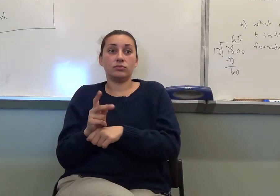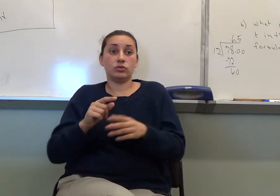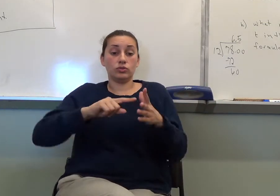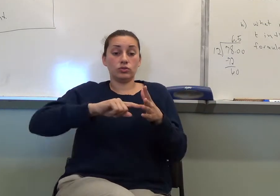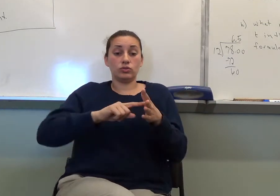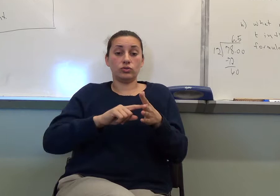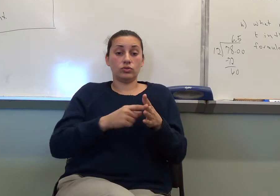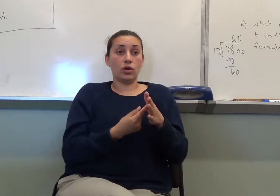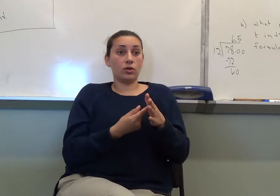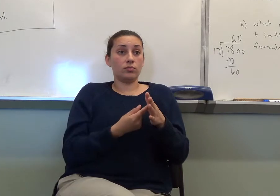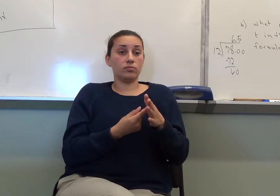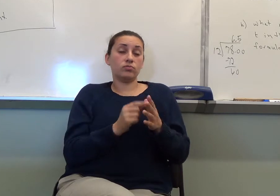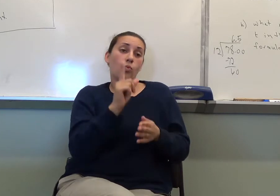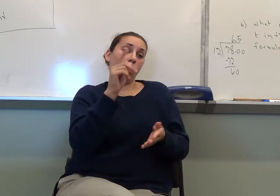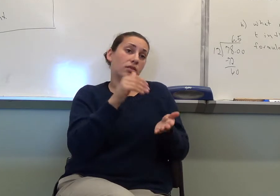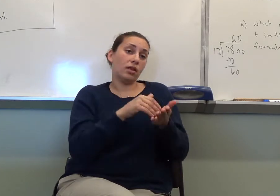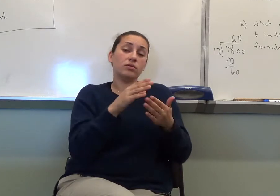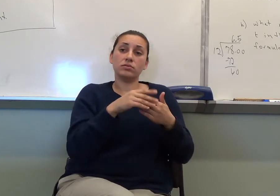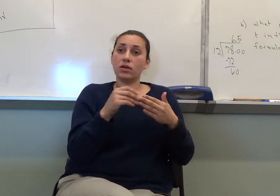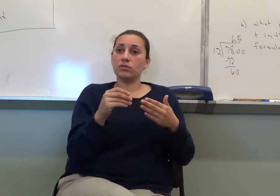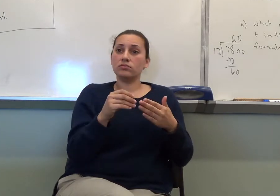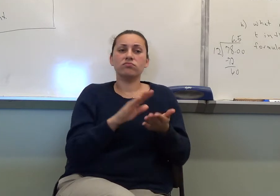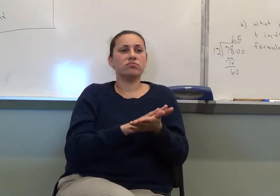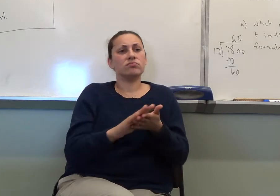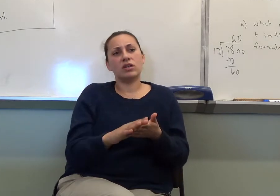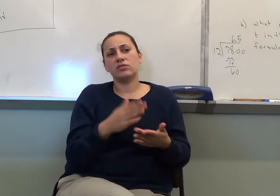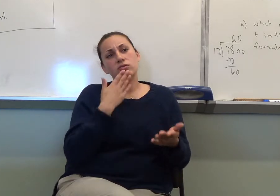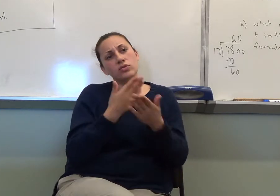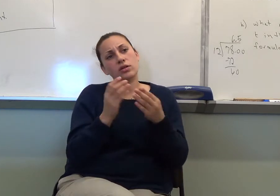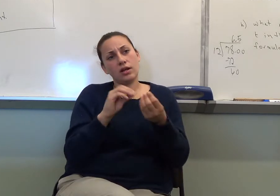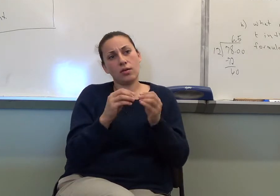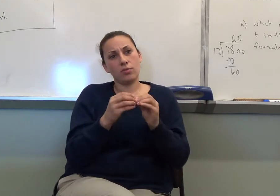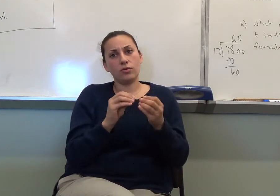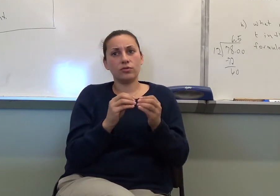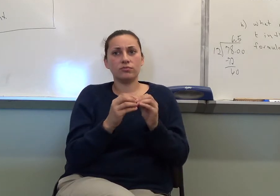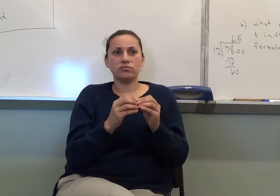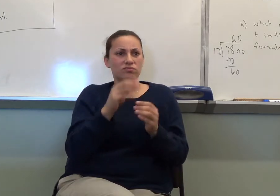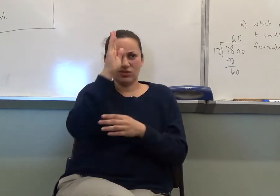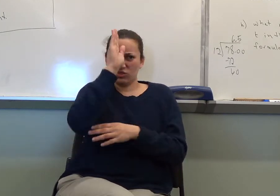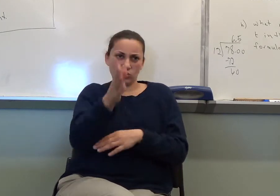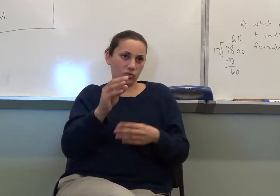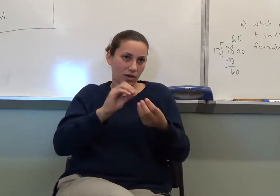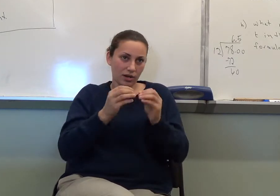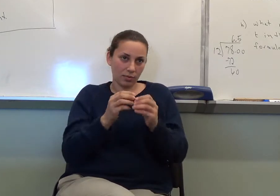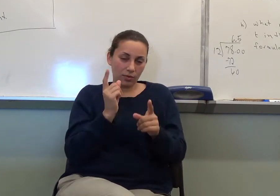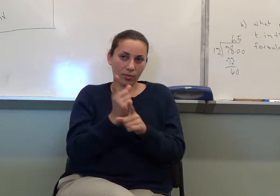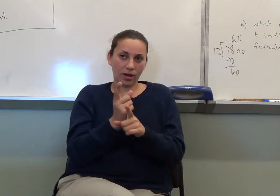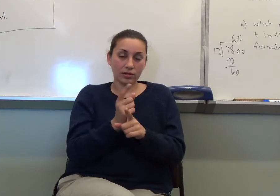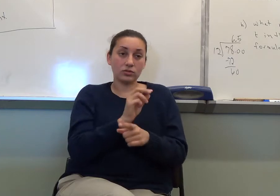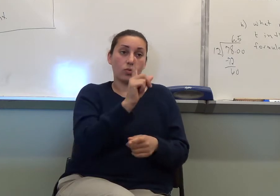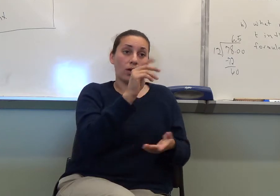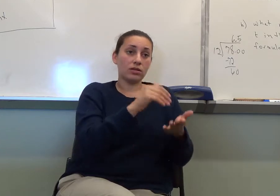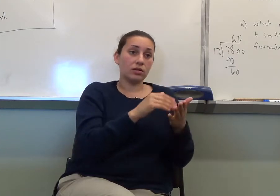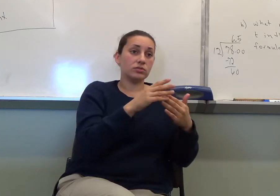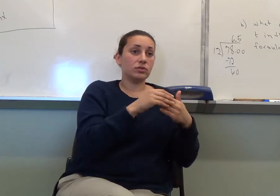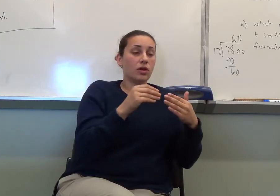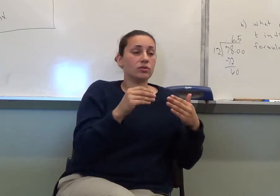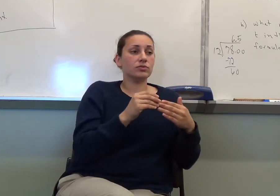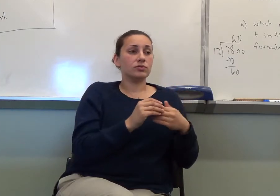a nice round number that the figures are pretty straightforward. Suppose that you have $1,000 and